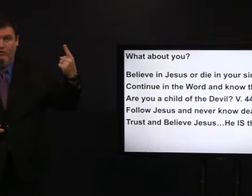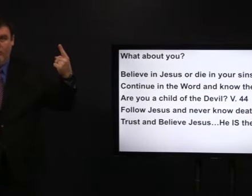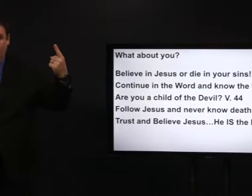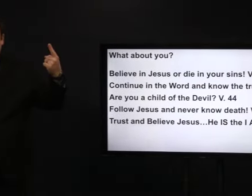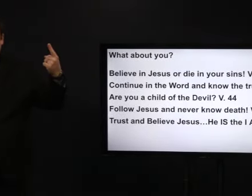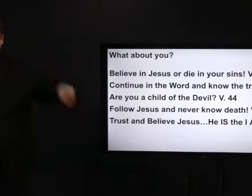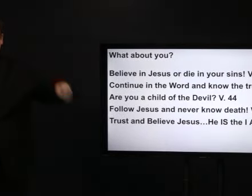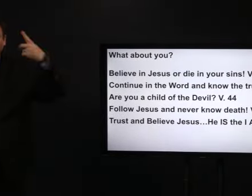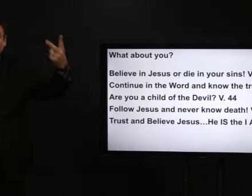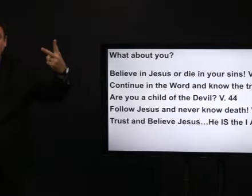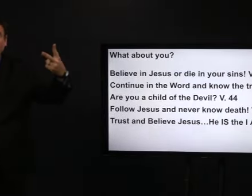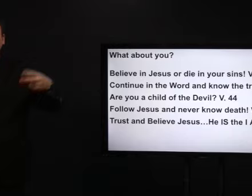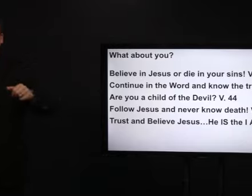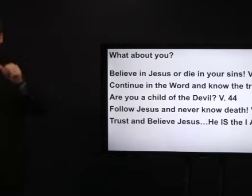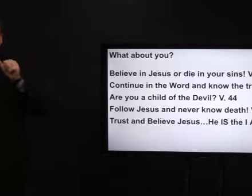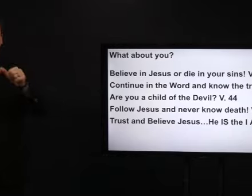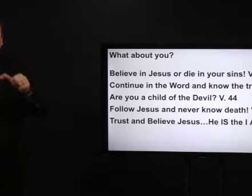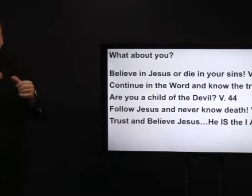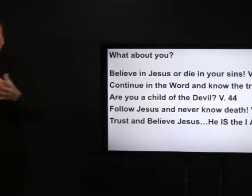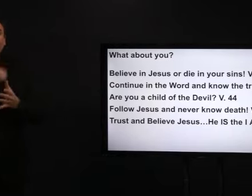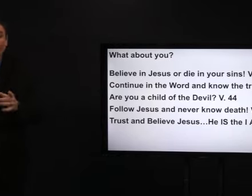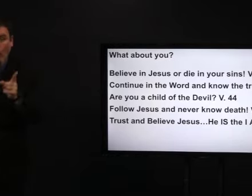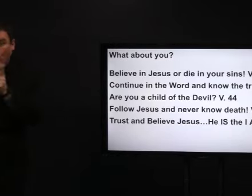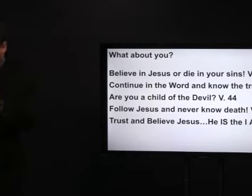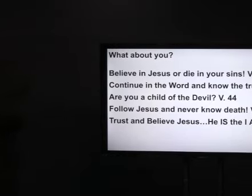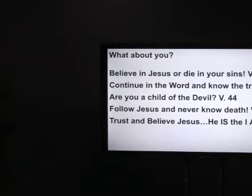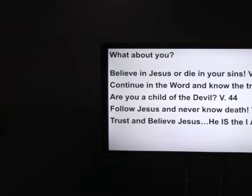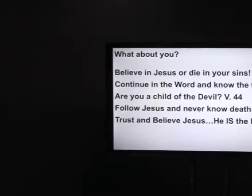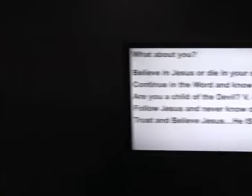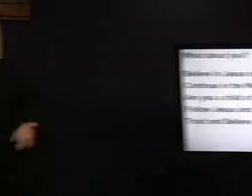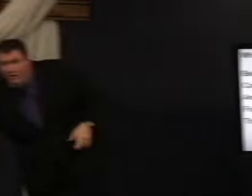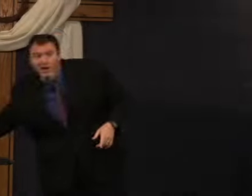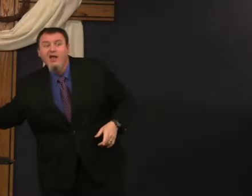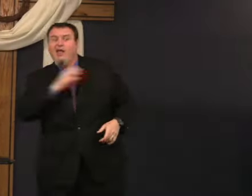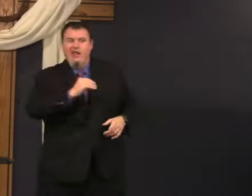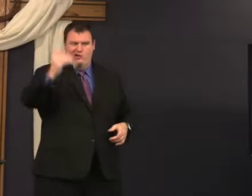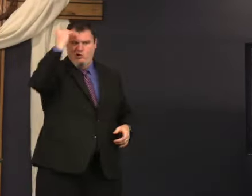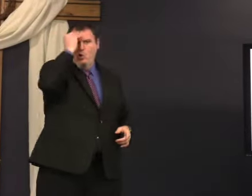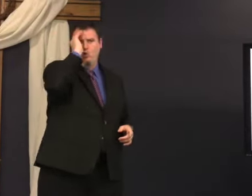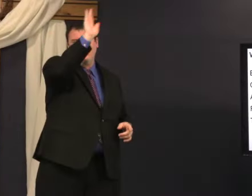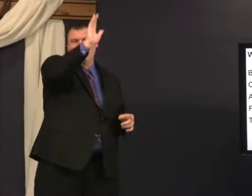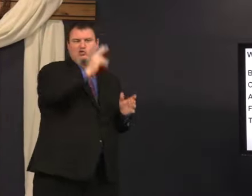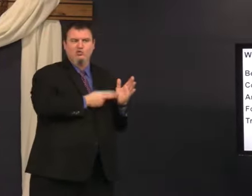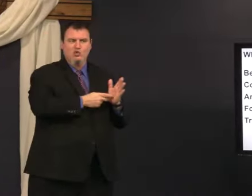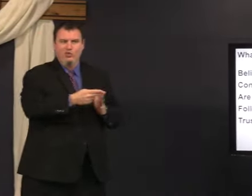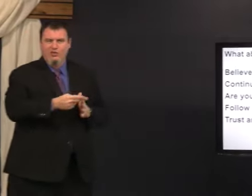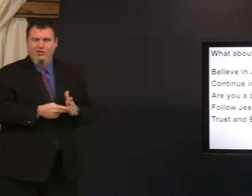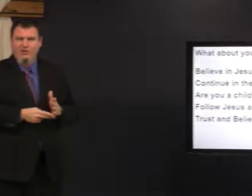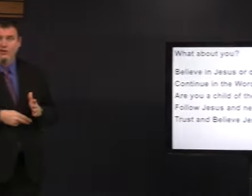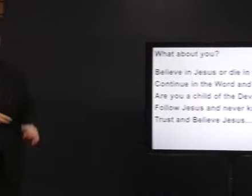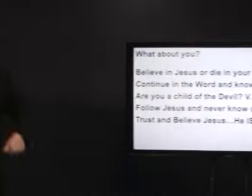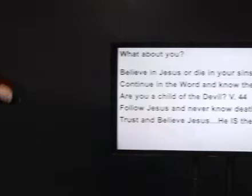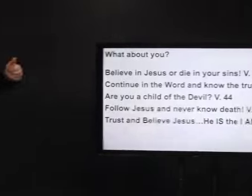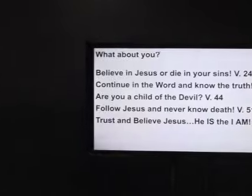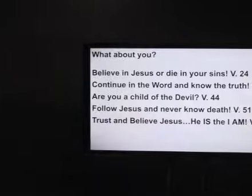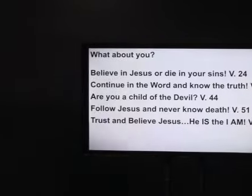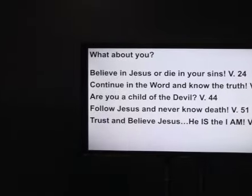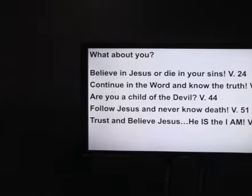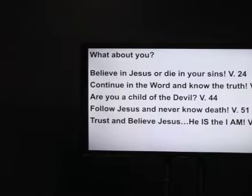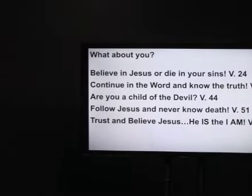That's number one. Number two, continue in the word and know the truth. Number